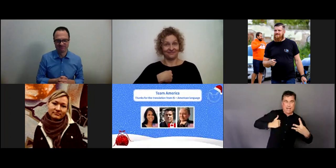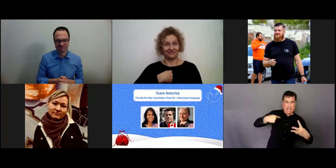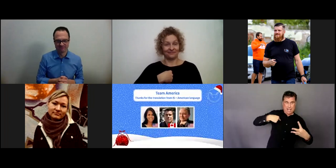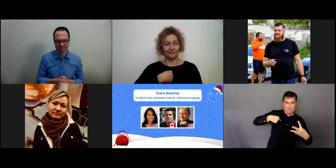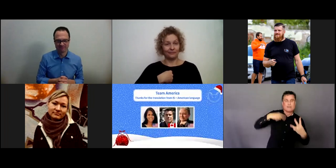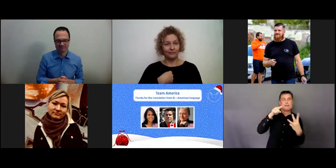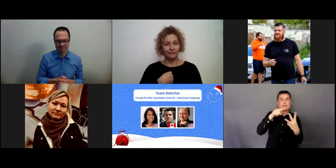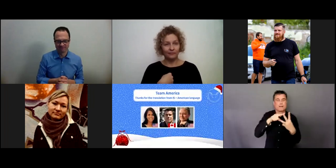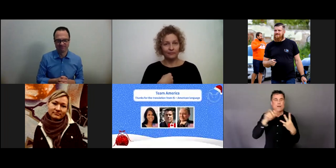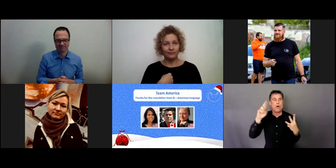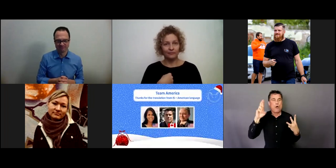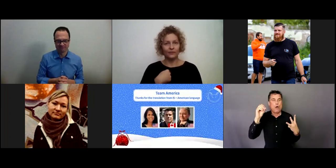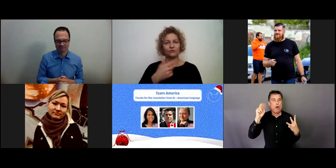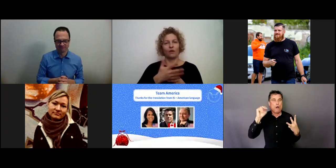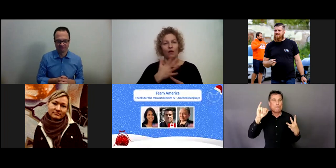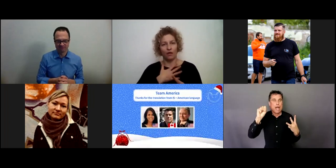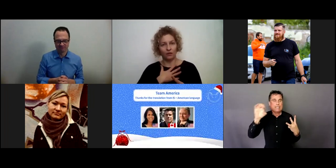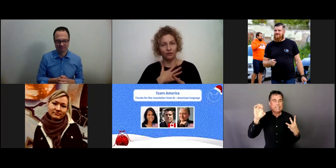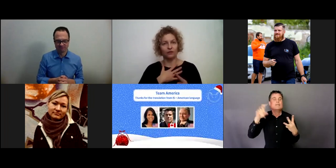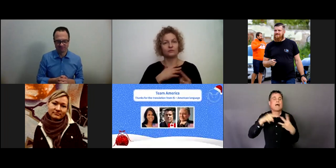Yes, there's three of us, one from Canada